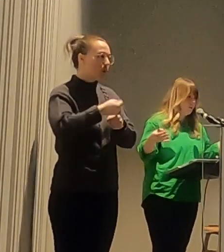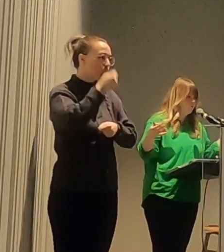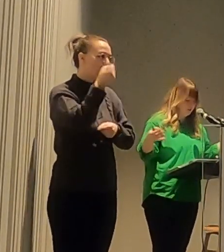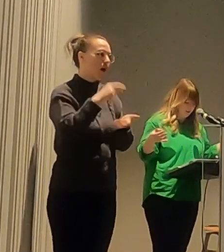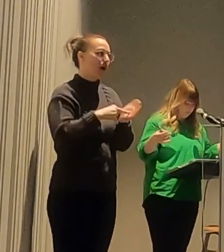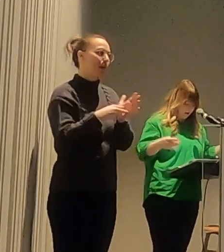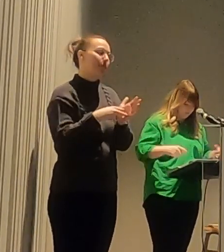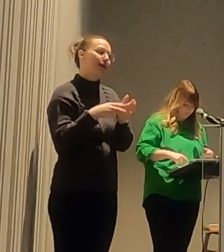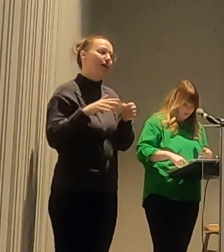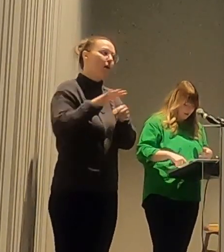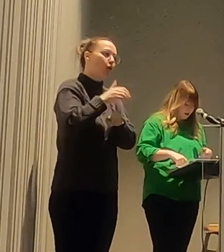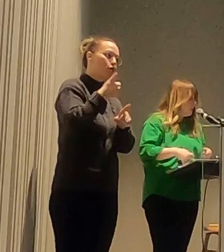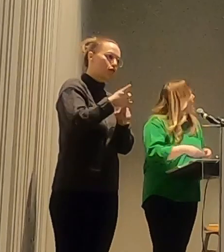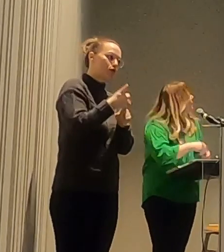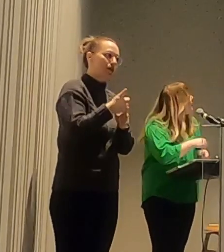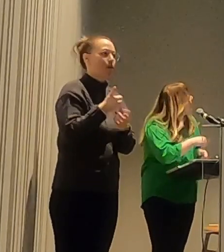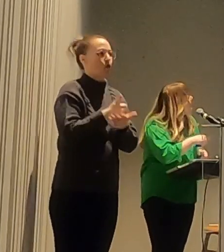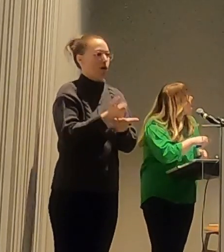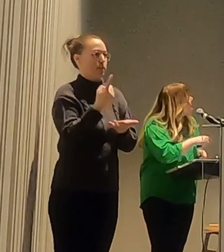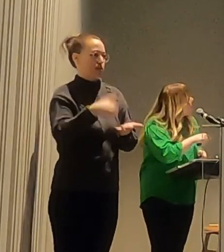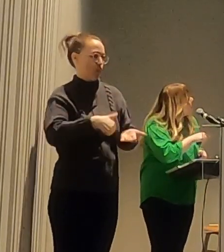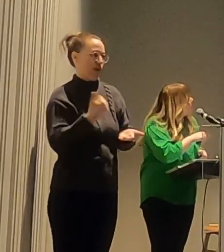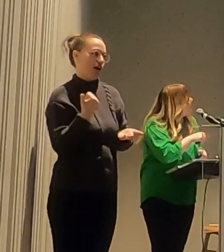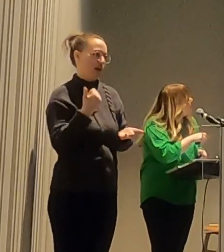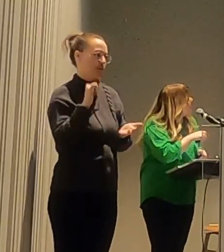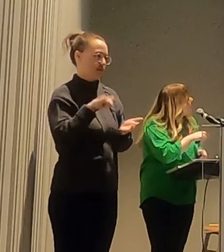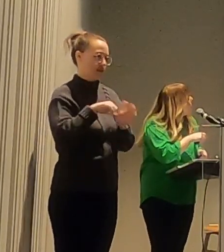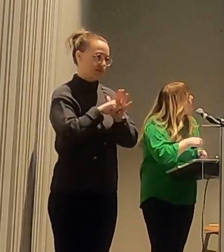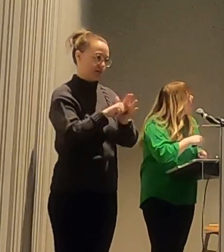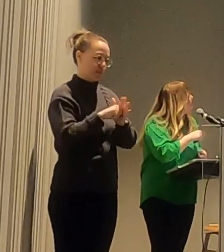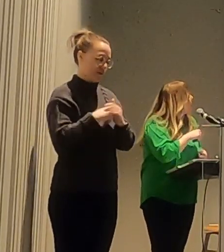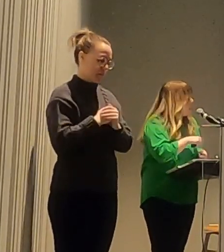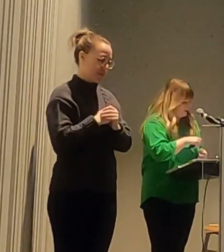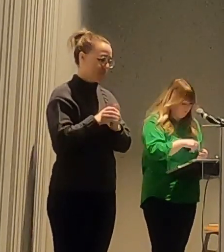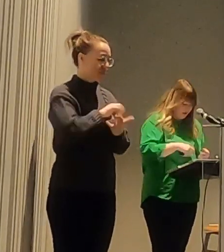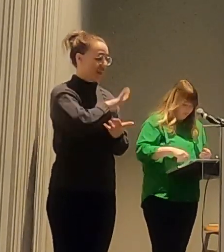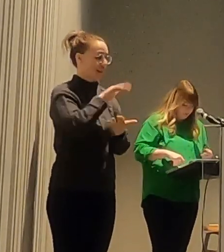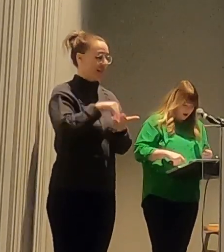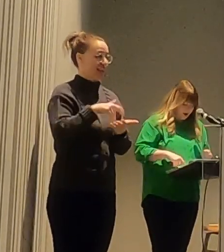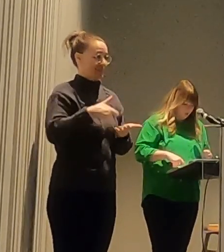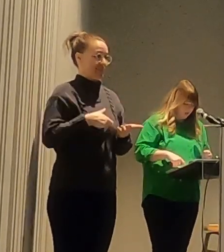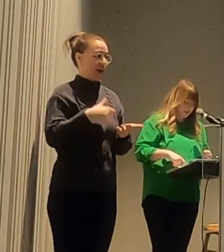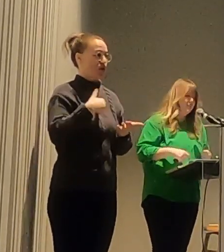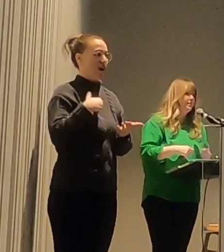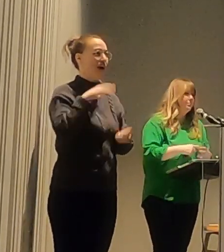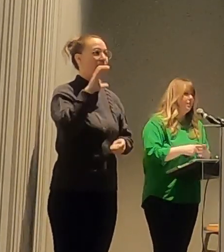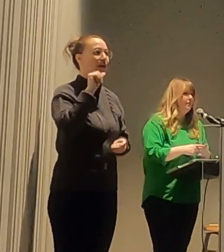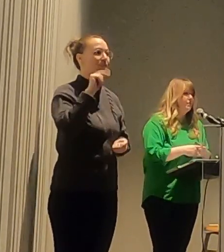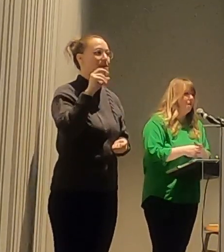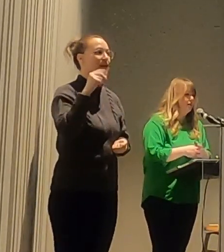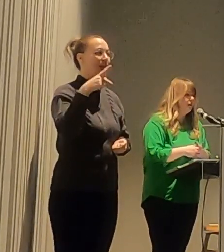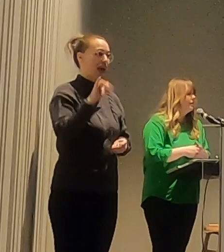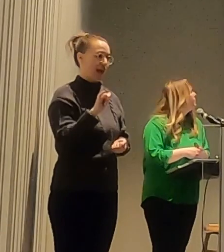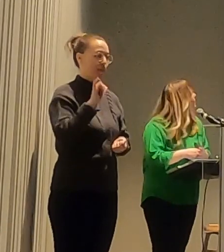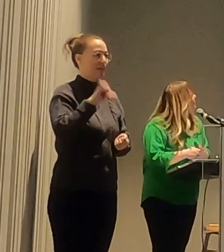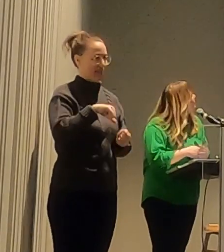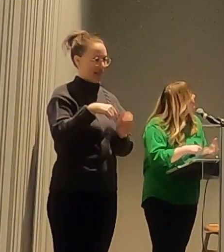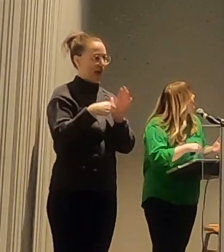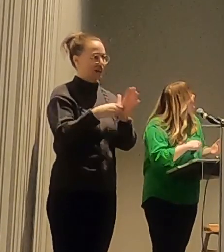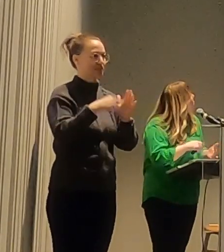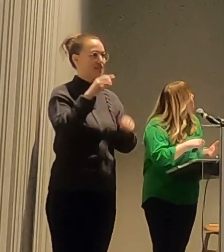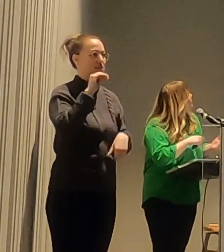help yourself or someone. Then in the center here, we have the canopy, which is a symbol of the